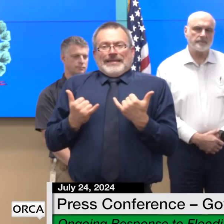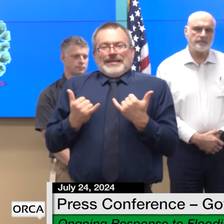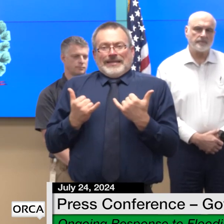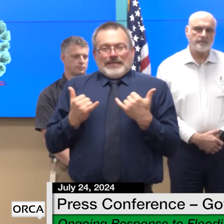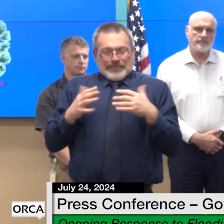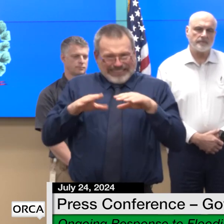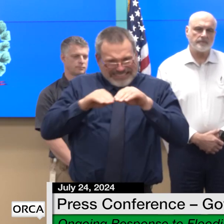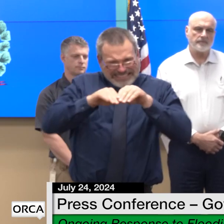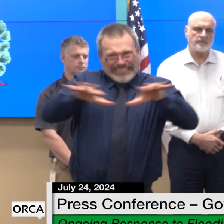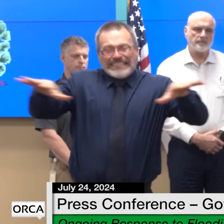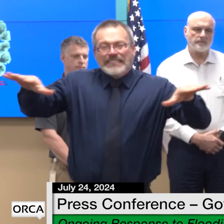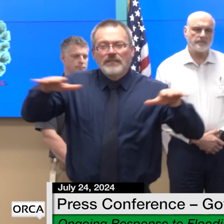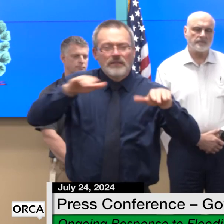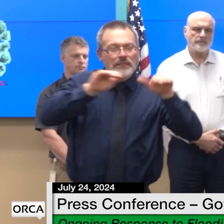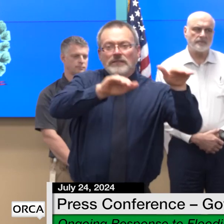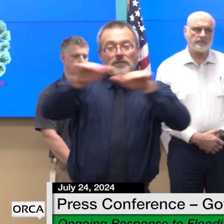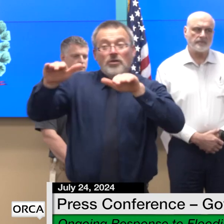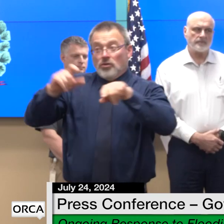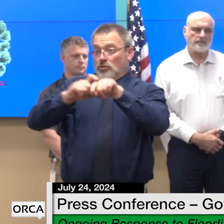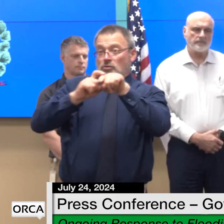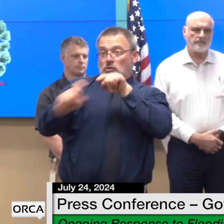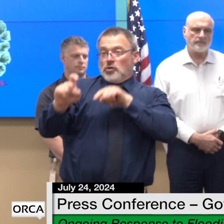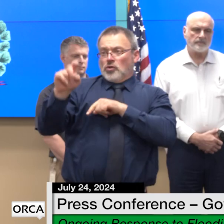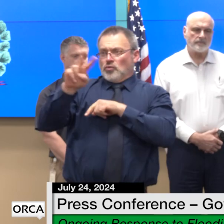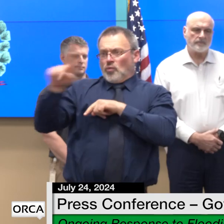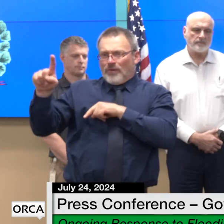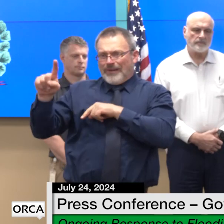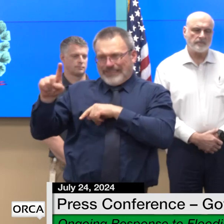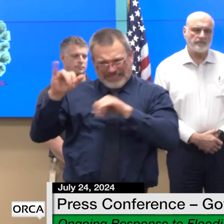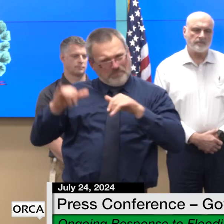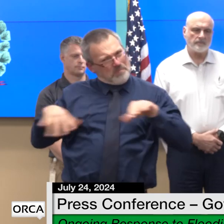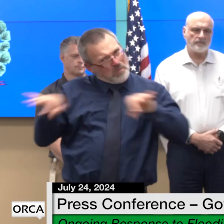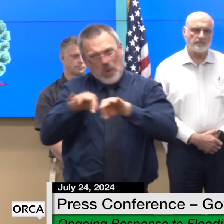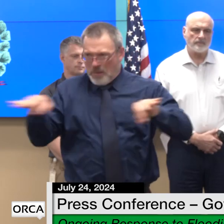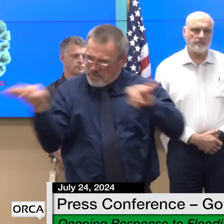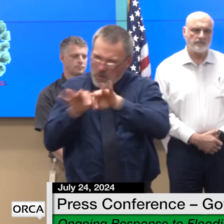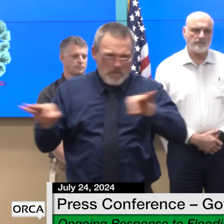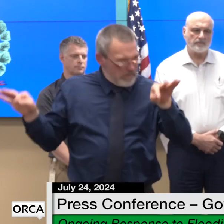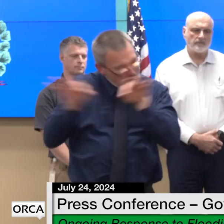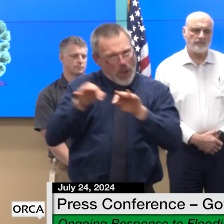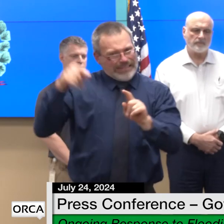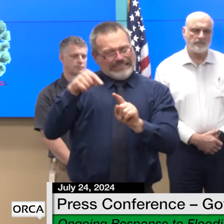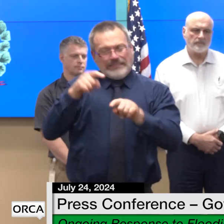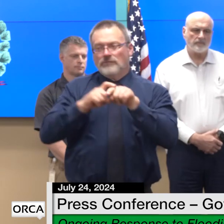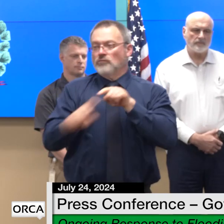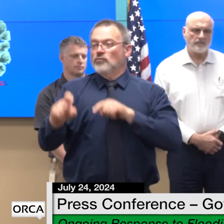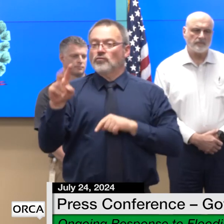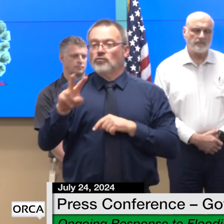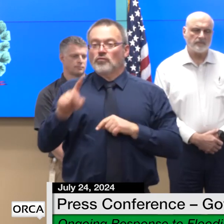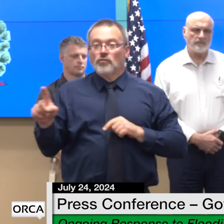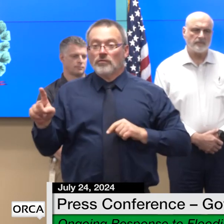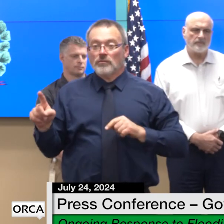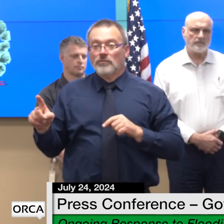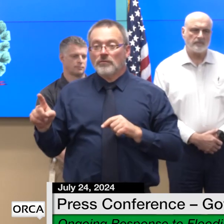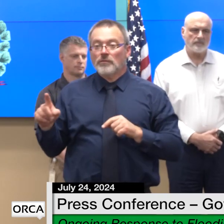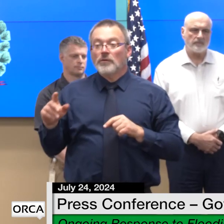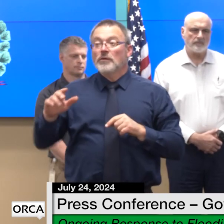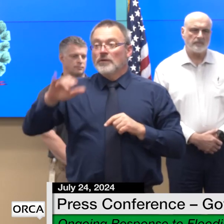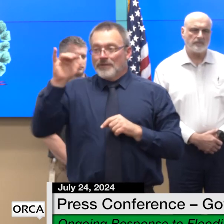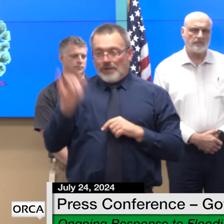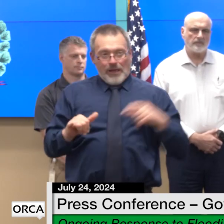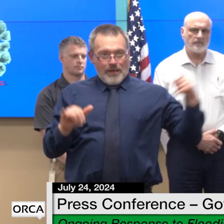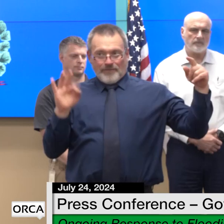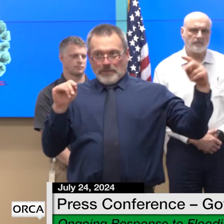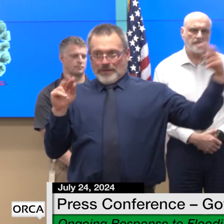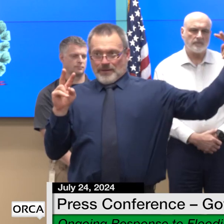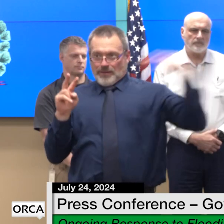report to 211 is a first step. This initial reporting is the mechanism FEMA will use to determine if